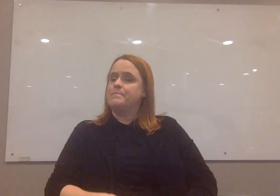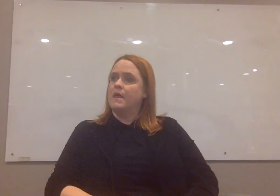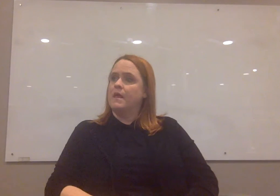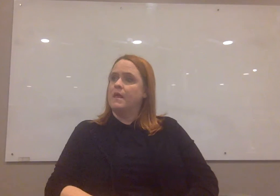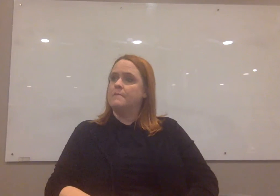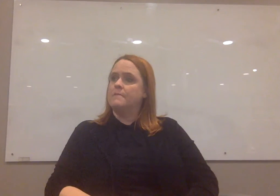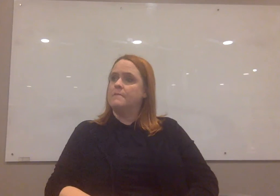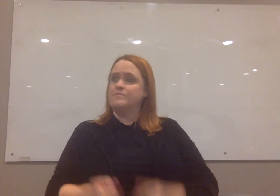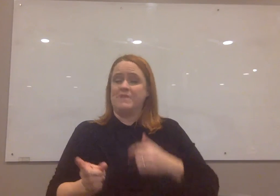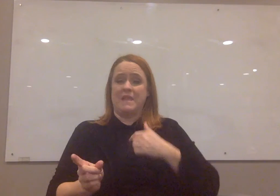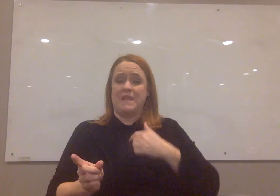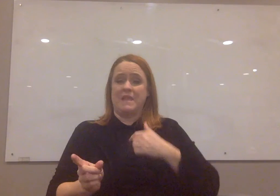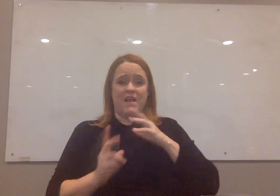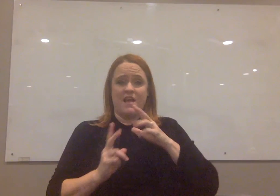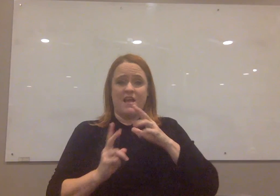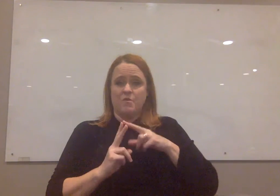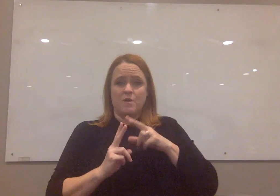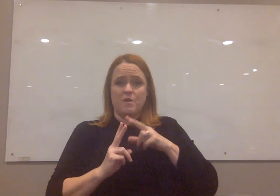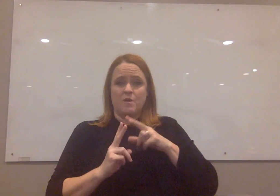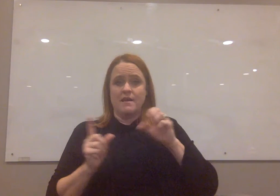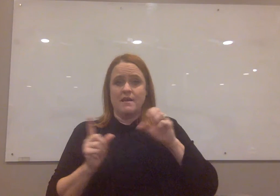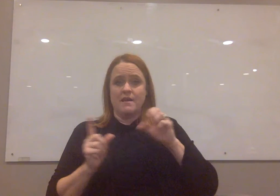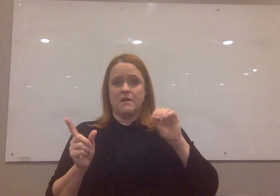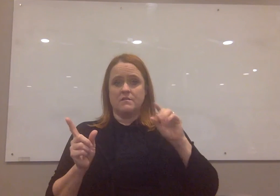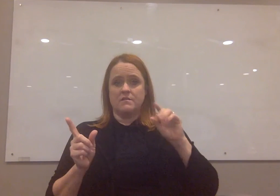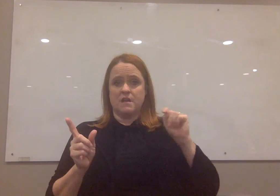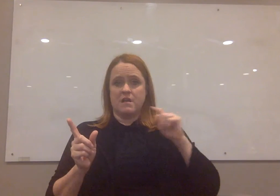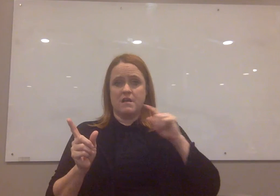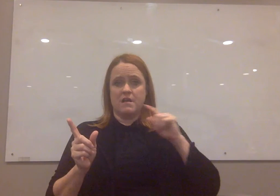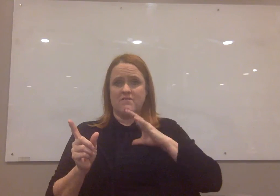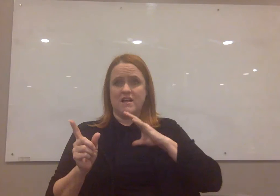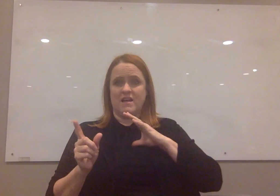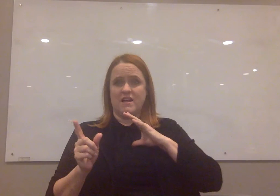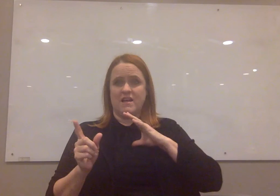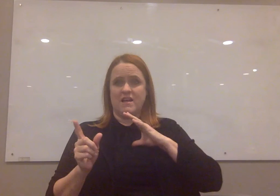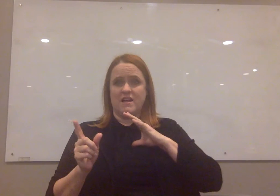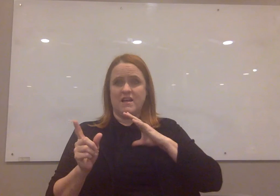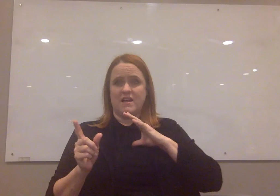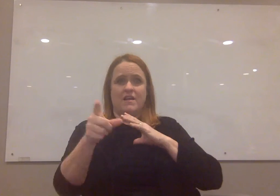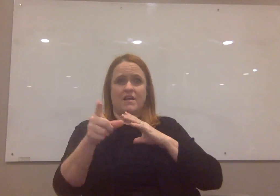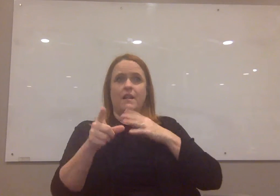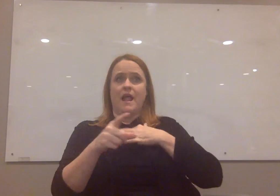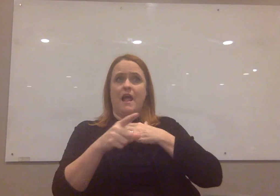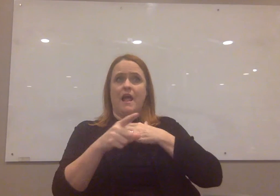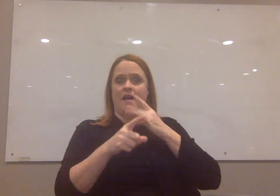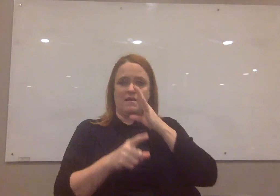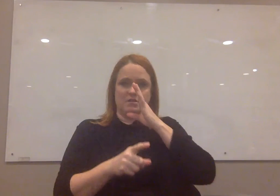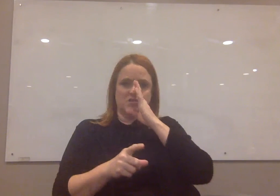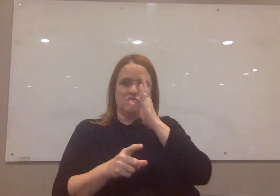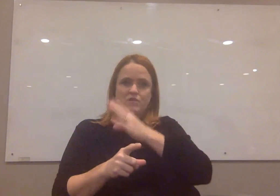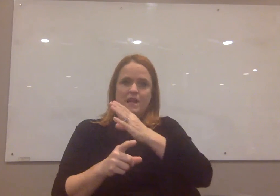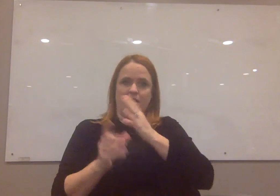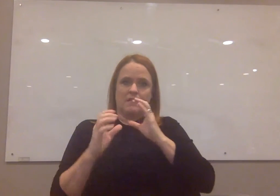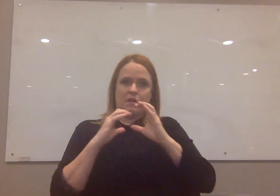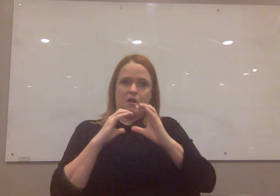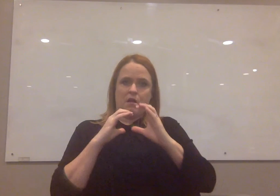I'm fine either way. I'm fine either way. I get more out of direct comms than Okay, that's what I